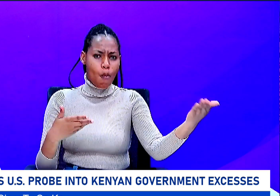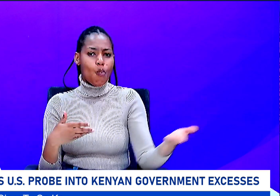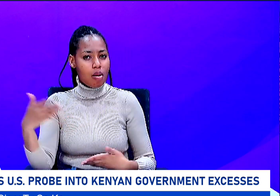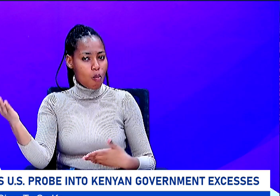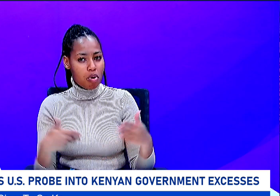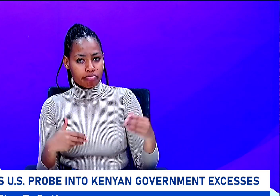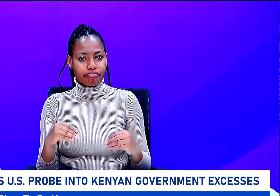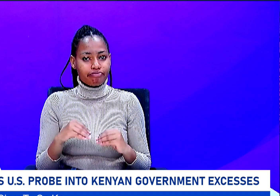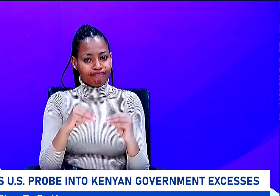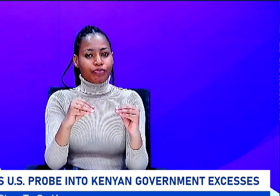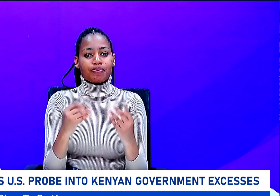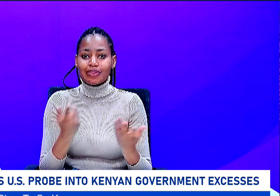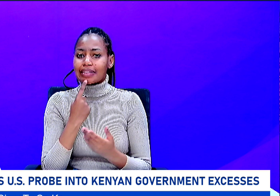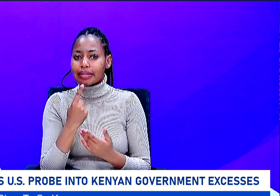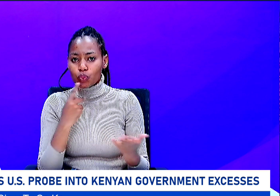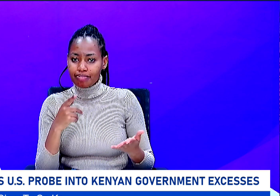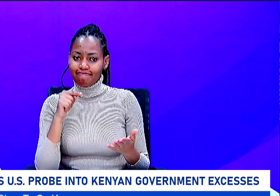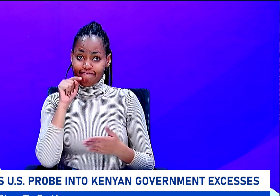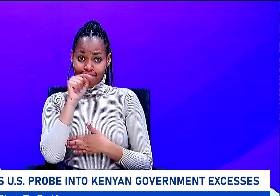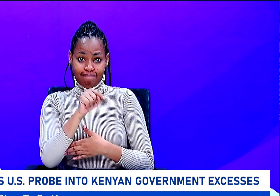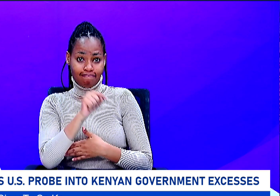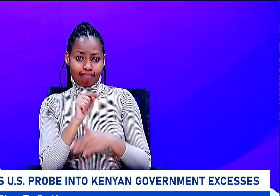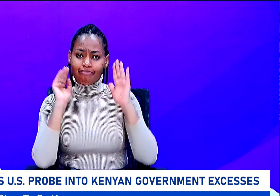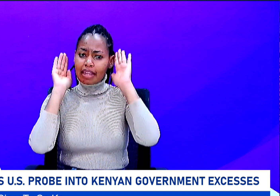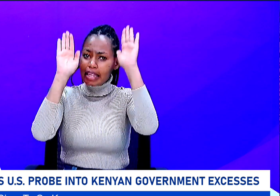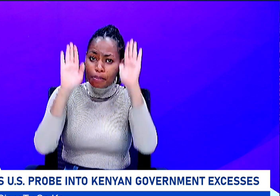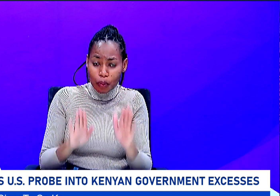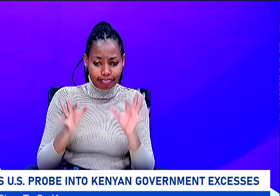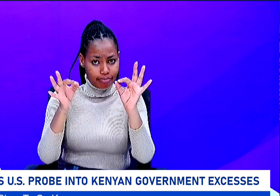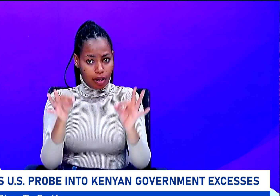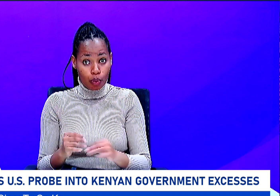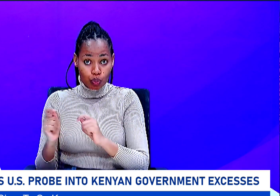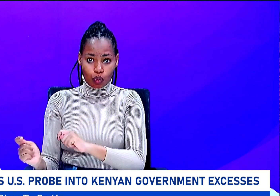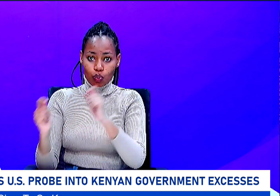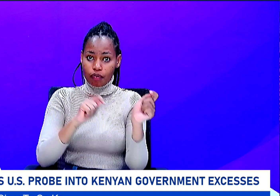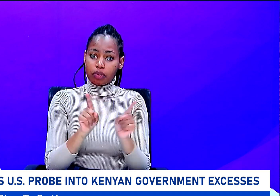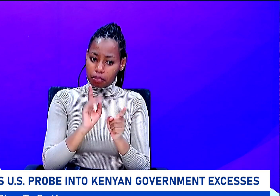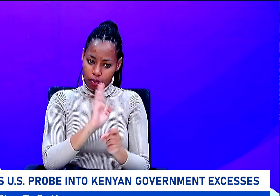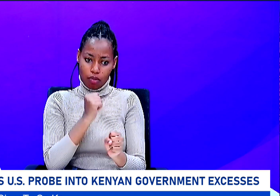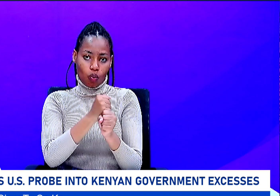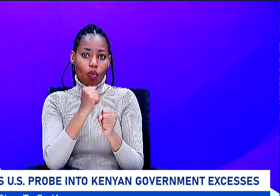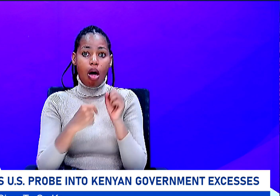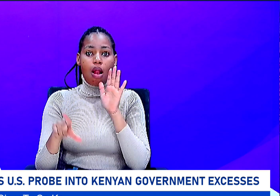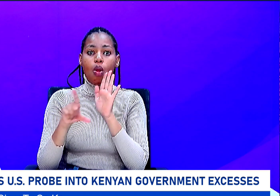Speaking in the United States during a roundtable media meeting in Kansas